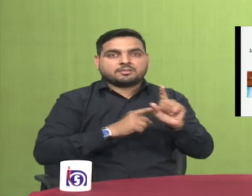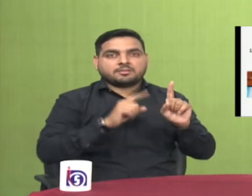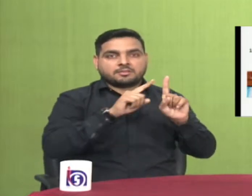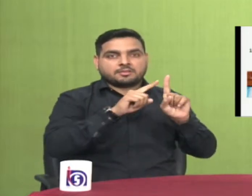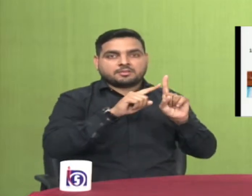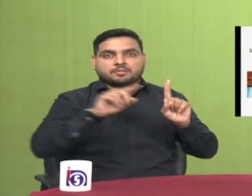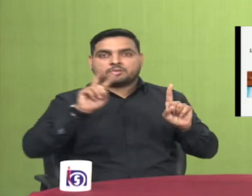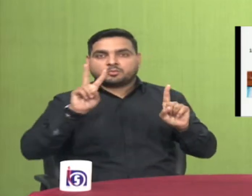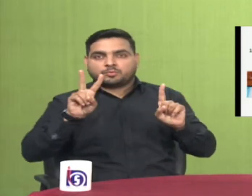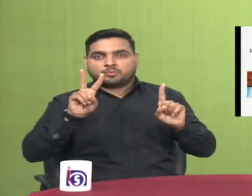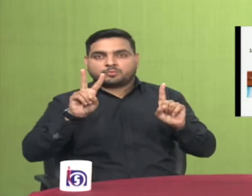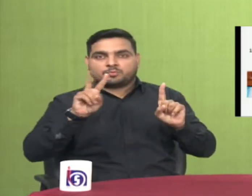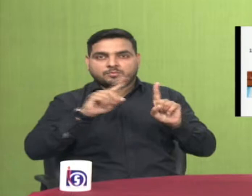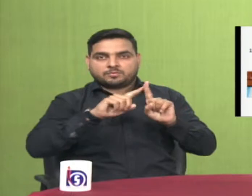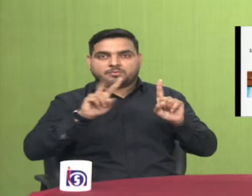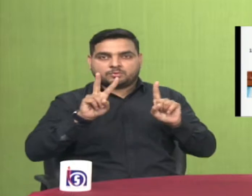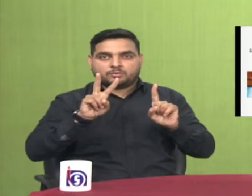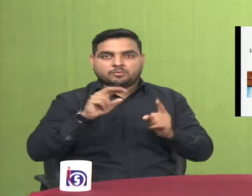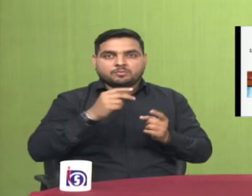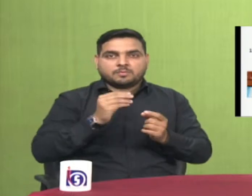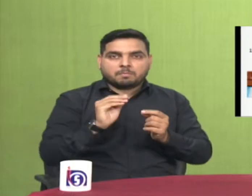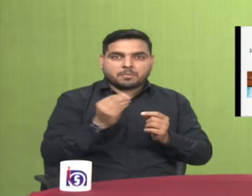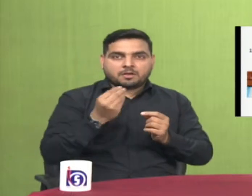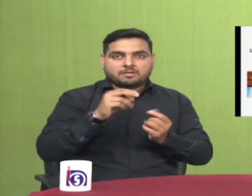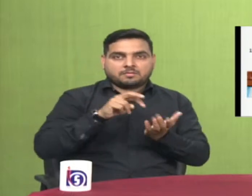1 to 2 years,